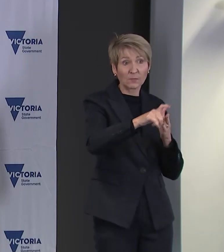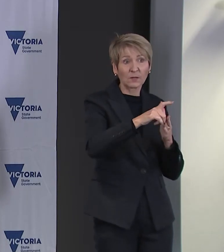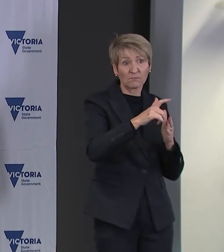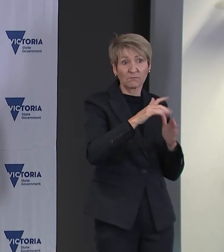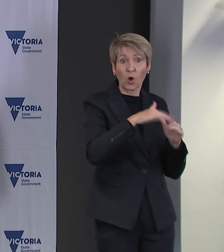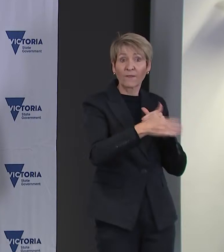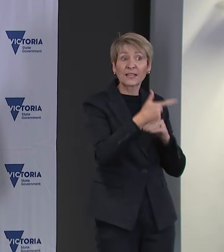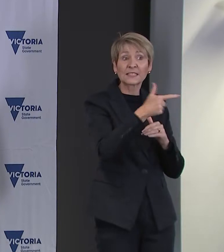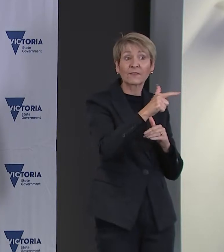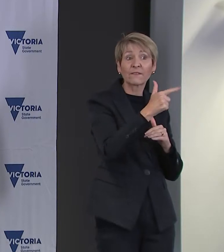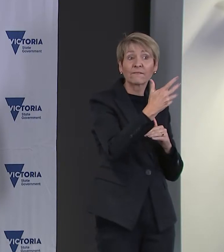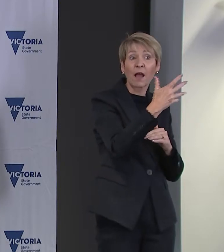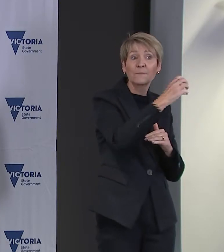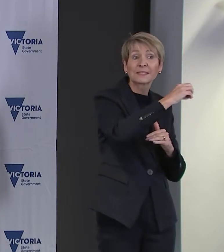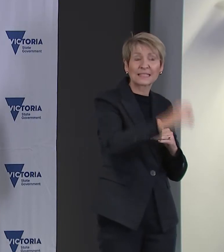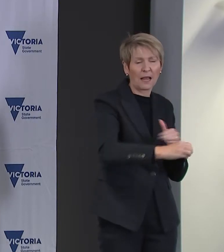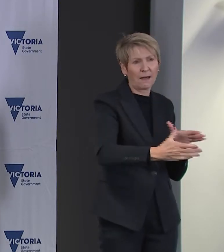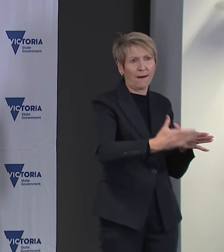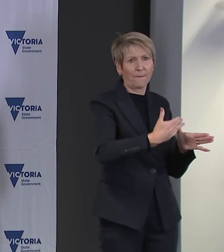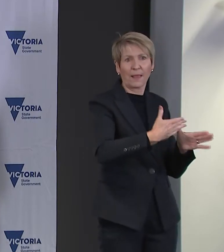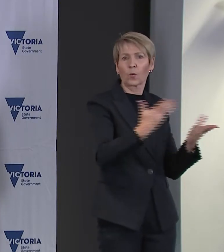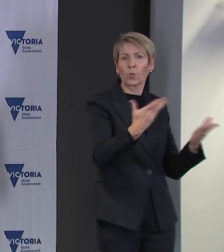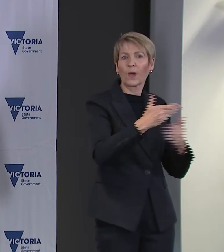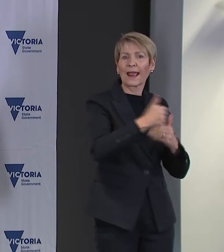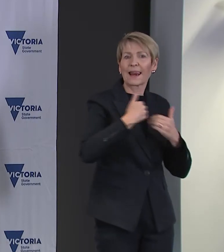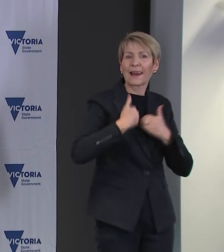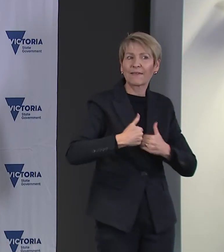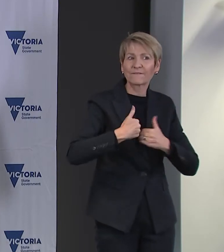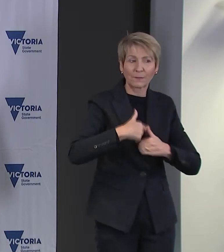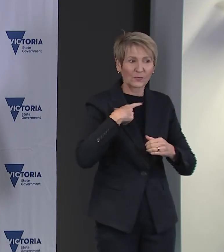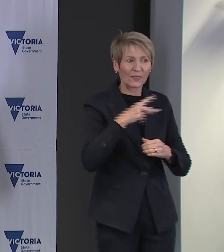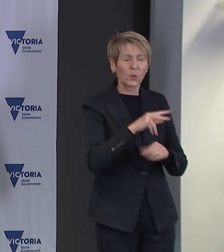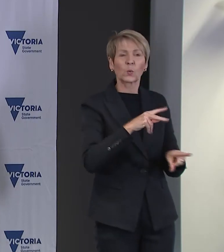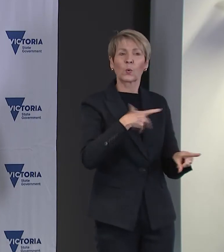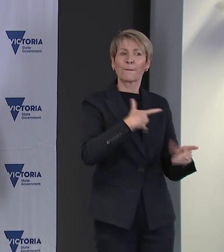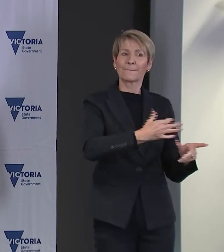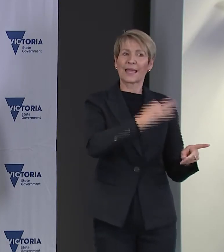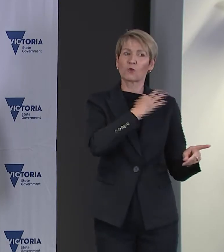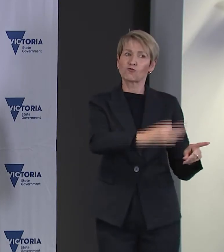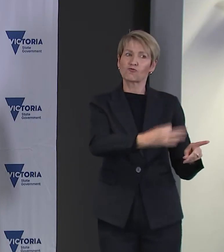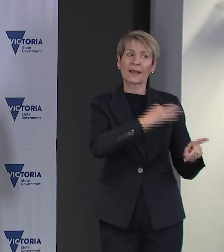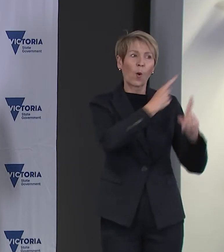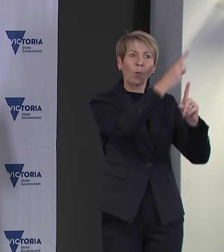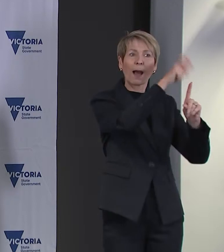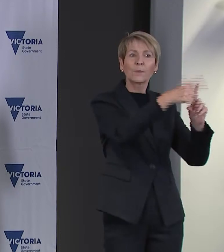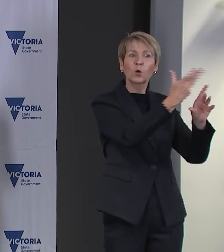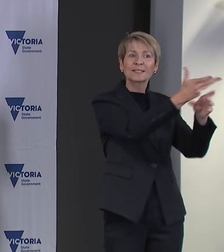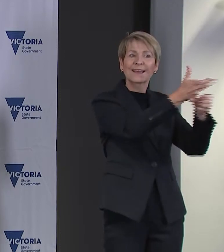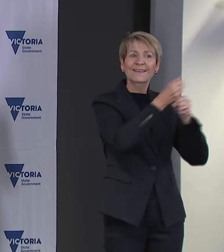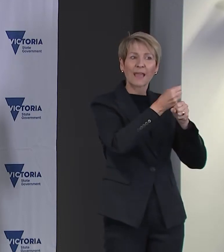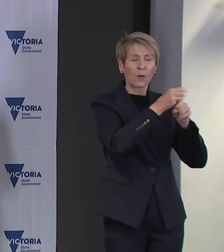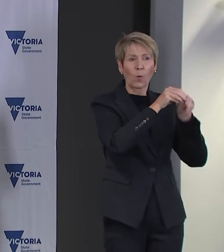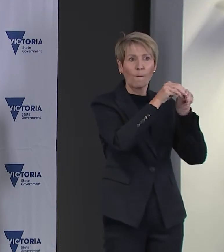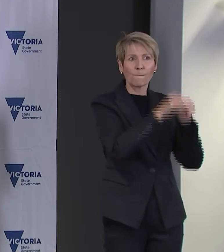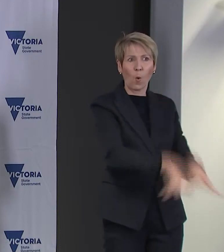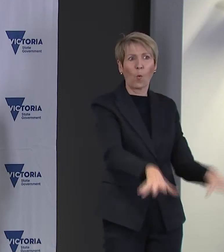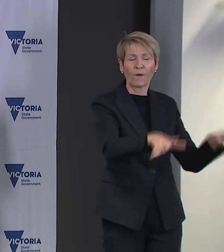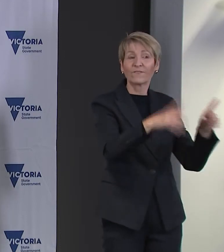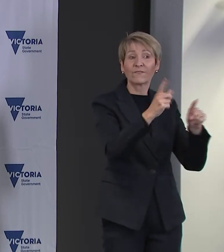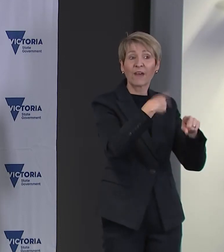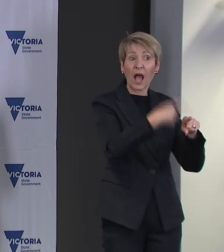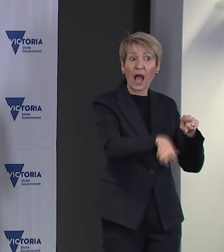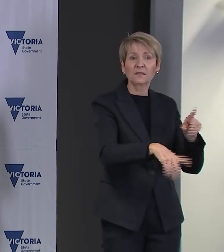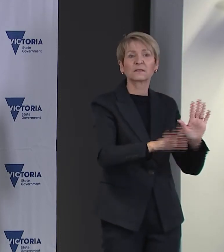it's bumping along at a lower rate. Having said all of that, those public housing tenants are a part of our